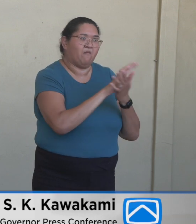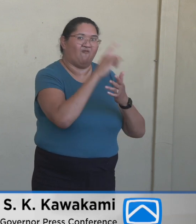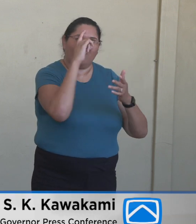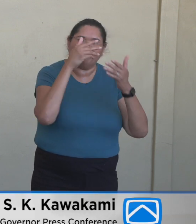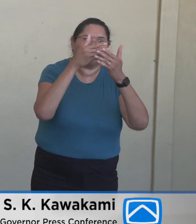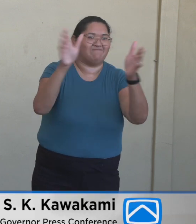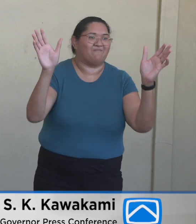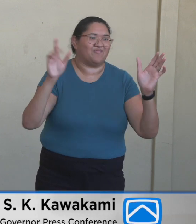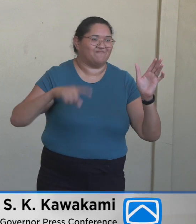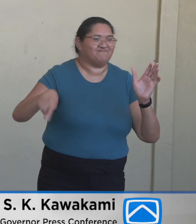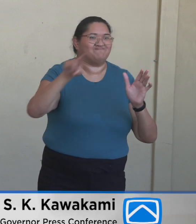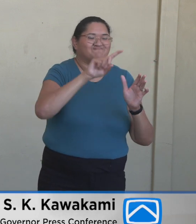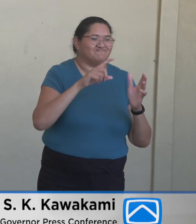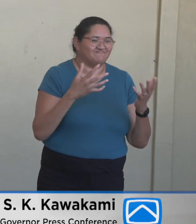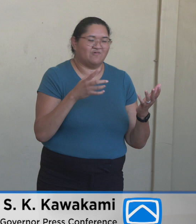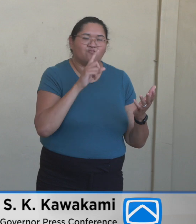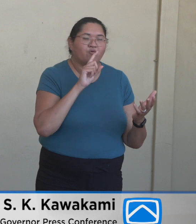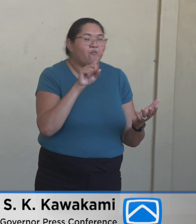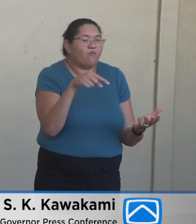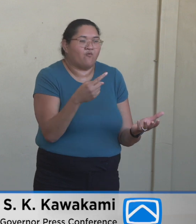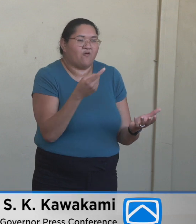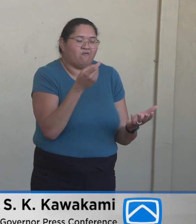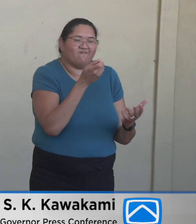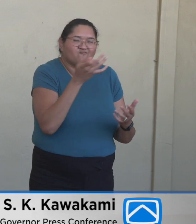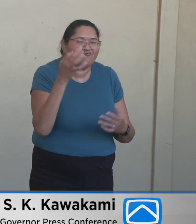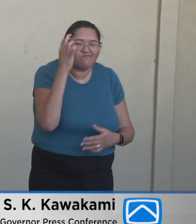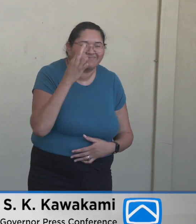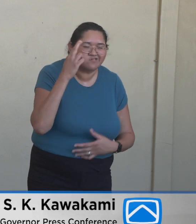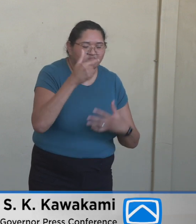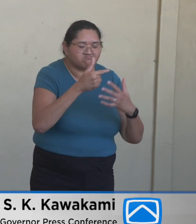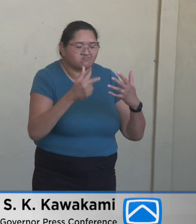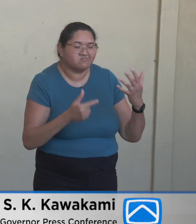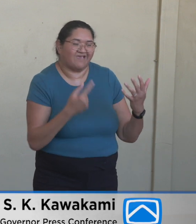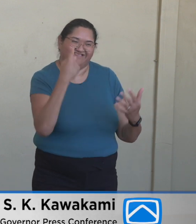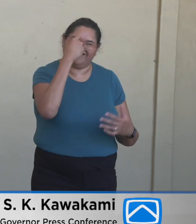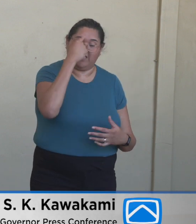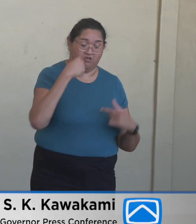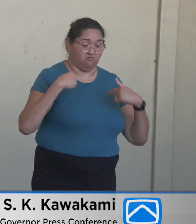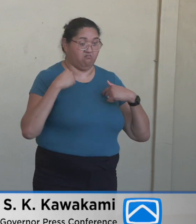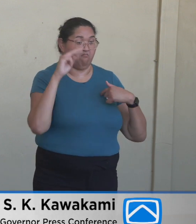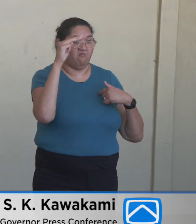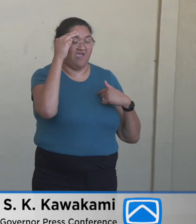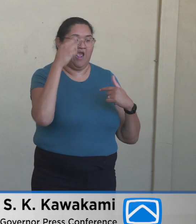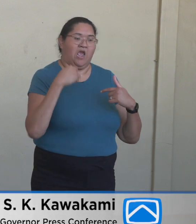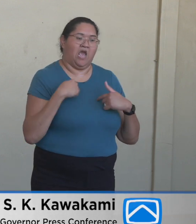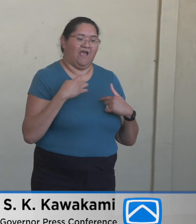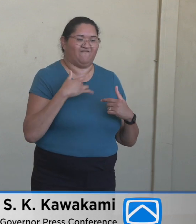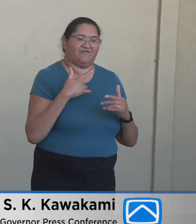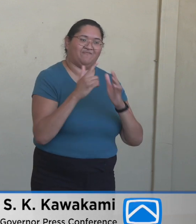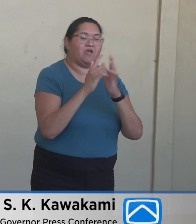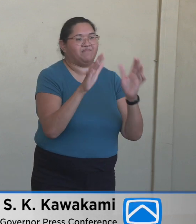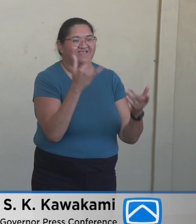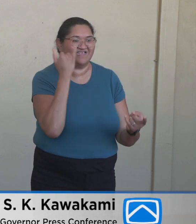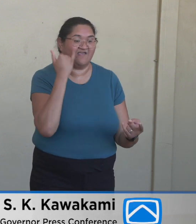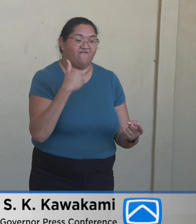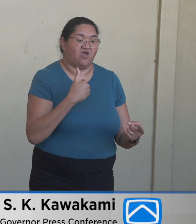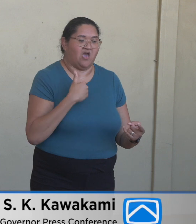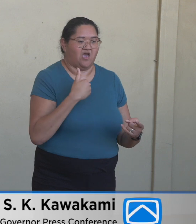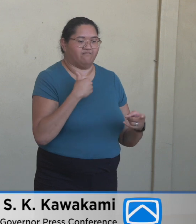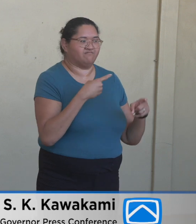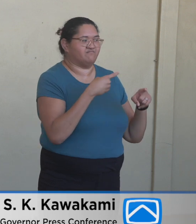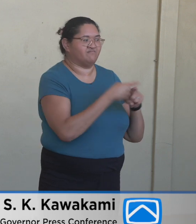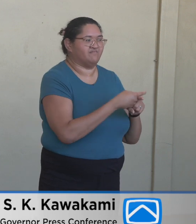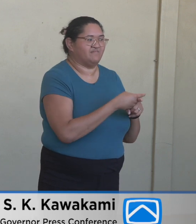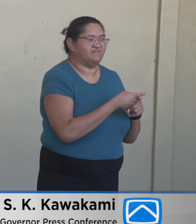public. And there's only a few reasons why I think as mayor I would be prohibited. One, if I'm tied up in